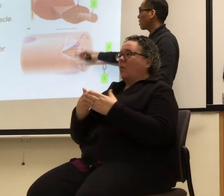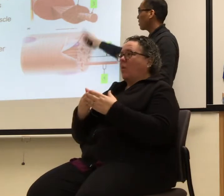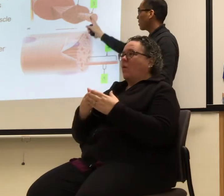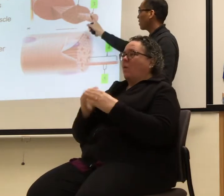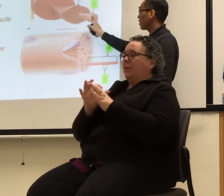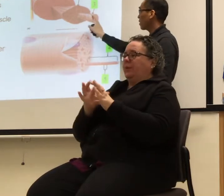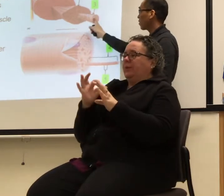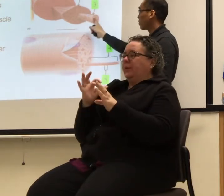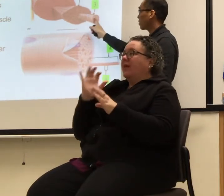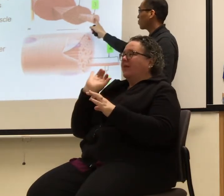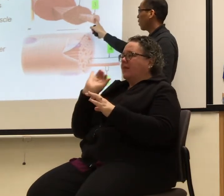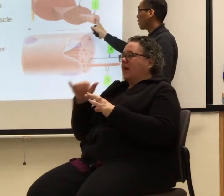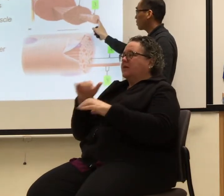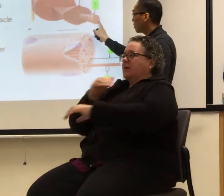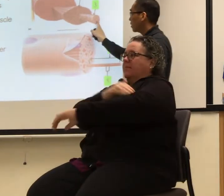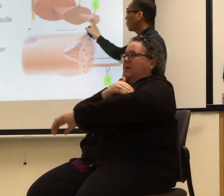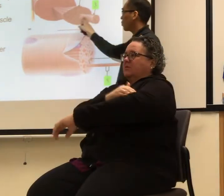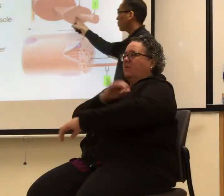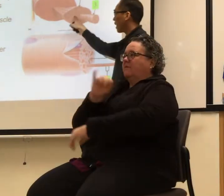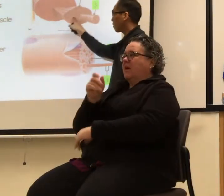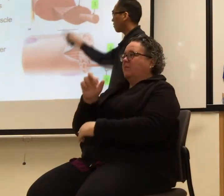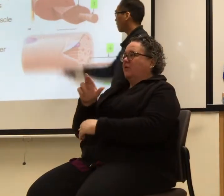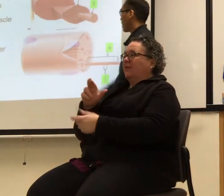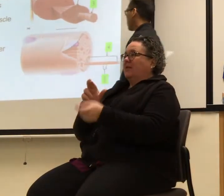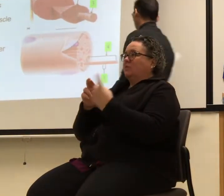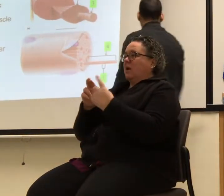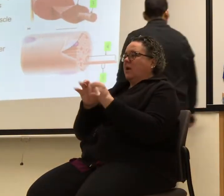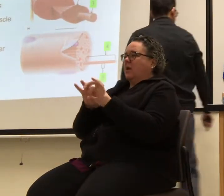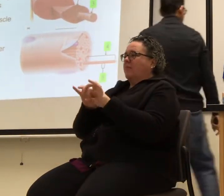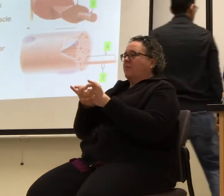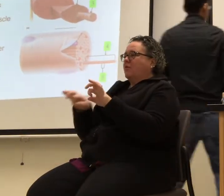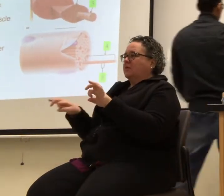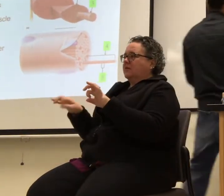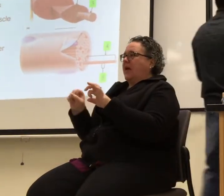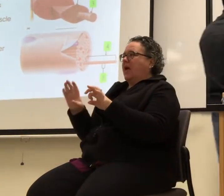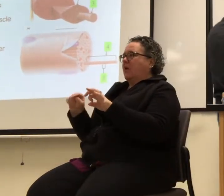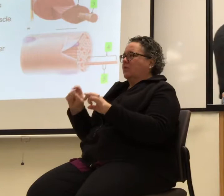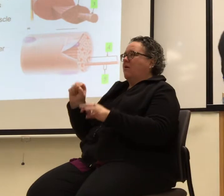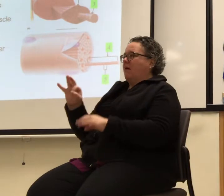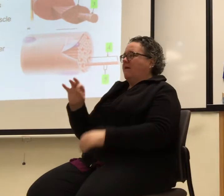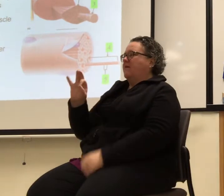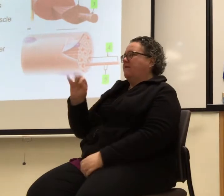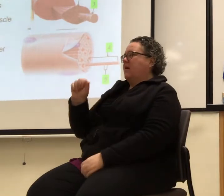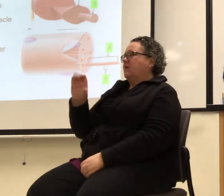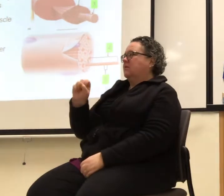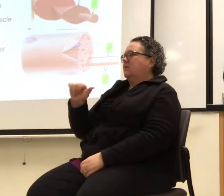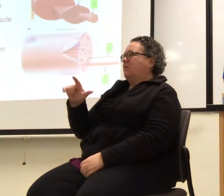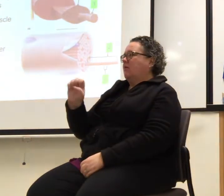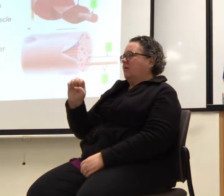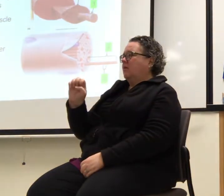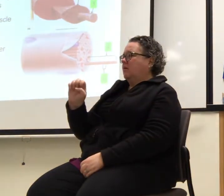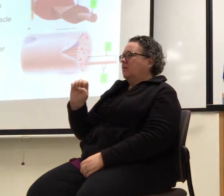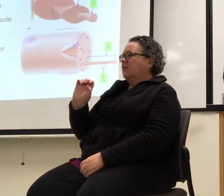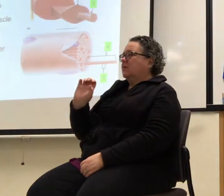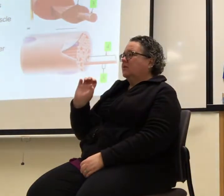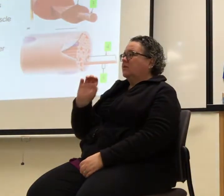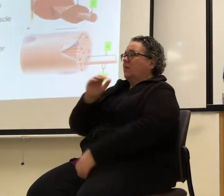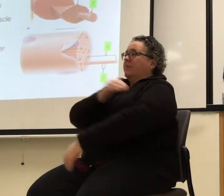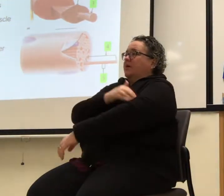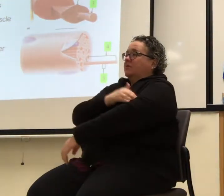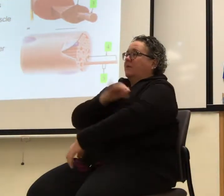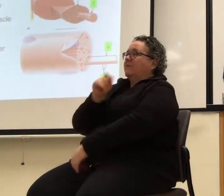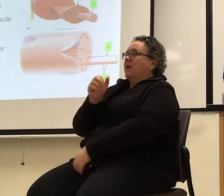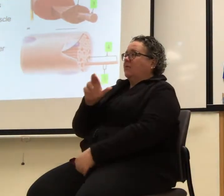fiber. There's one pulled out of the fascicle. It's a muscle fiber.